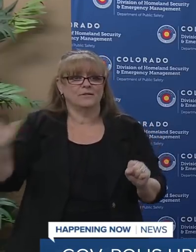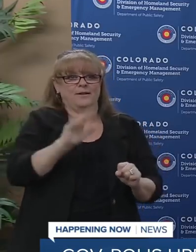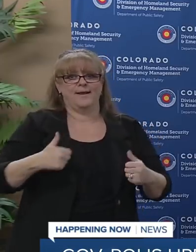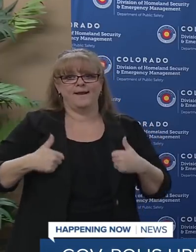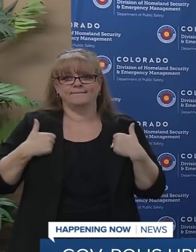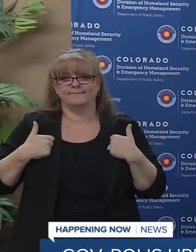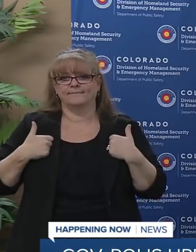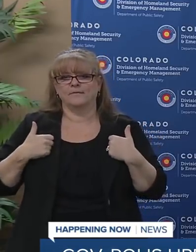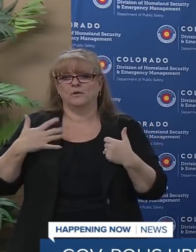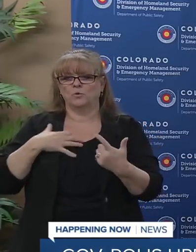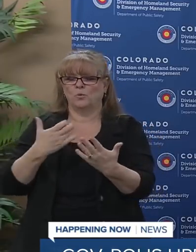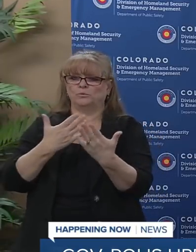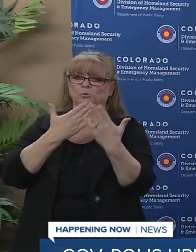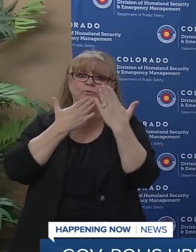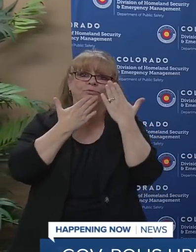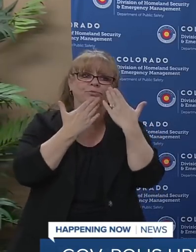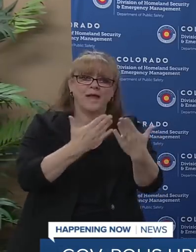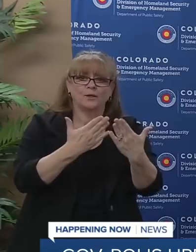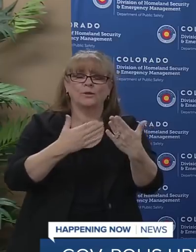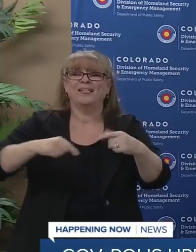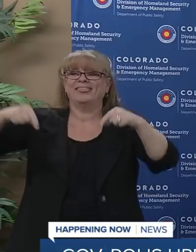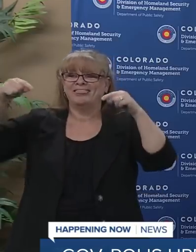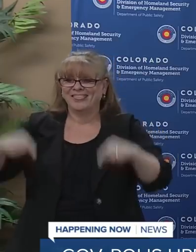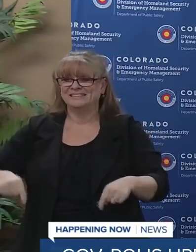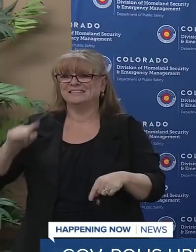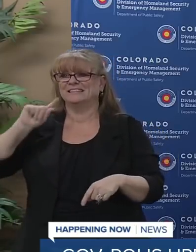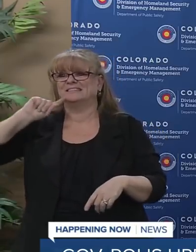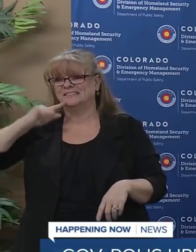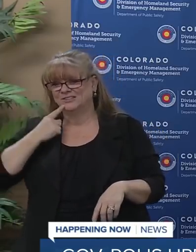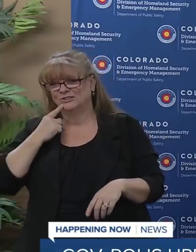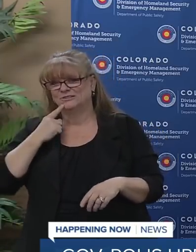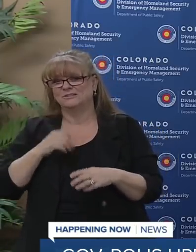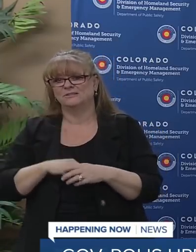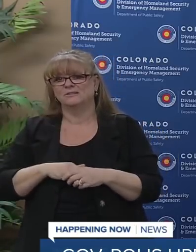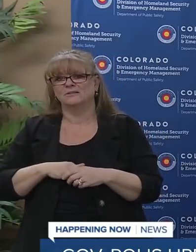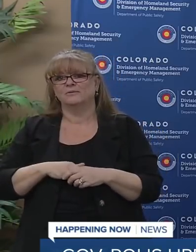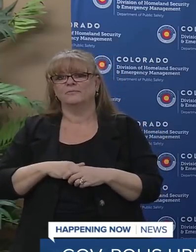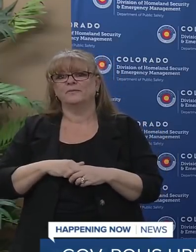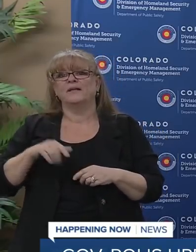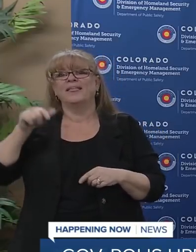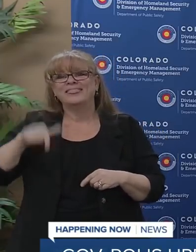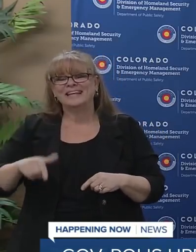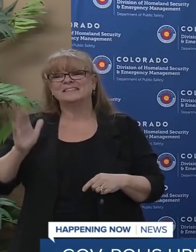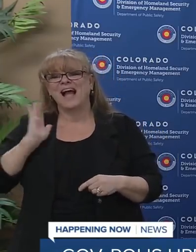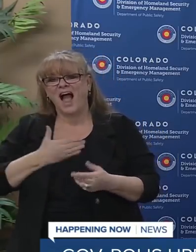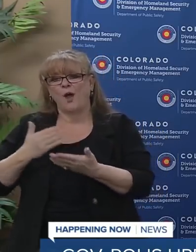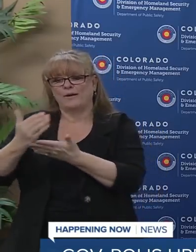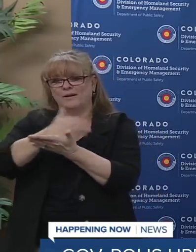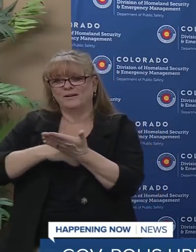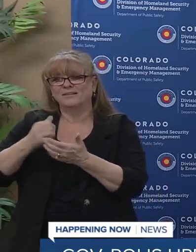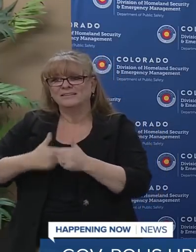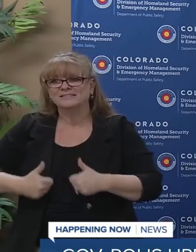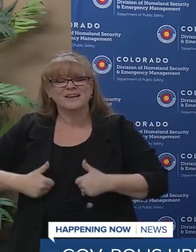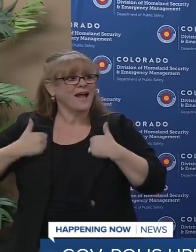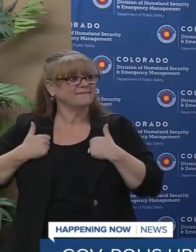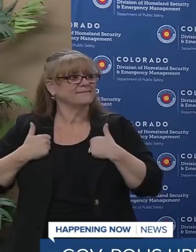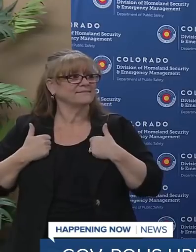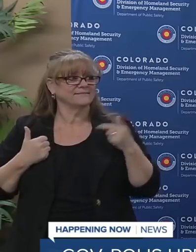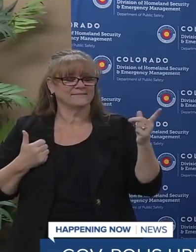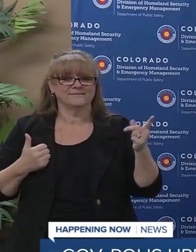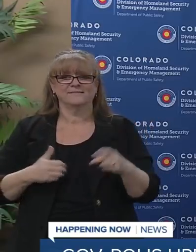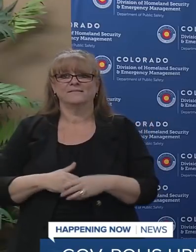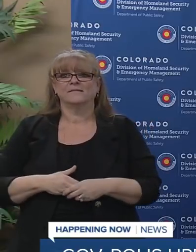as it deserves to be taken. This is our livelihoods we're talking about. When people are out and about wearing masks, they're not just